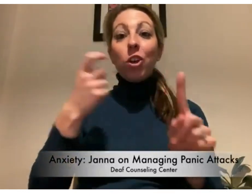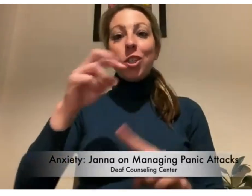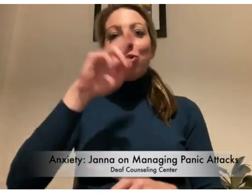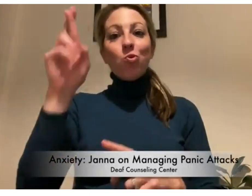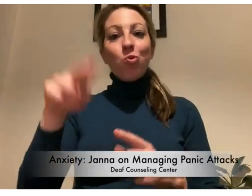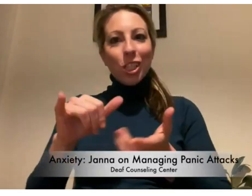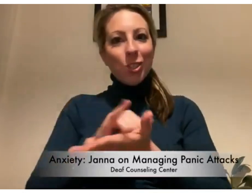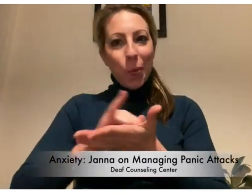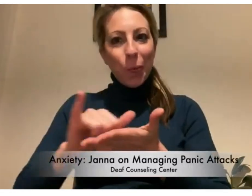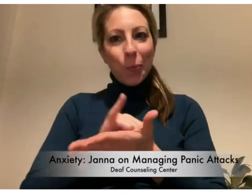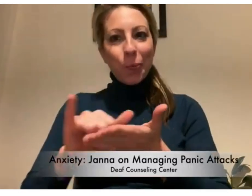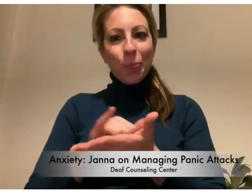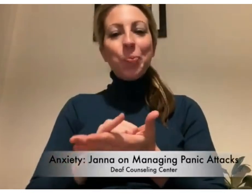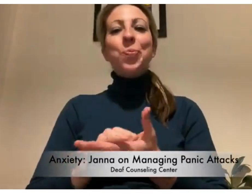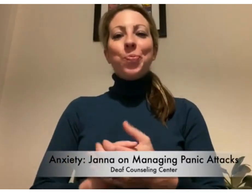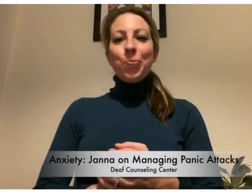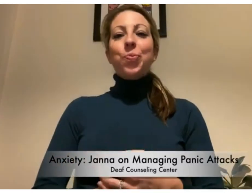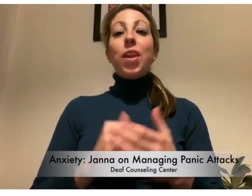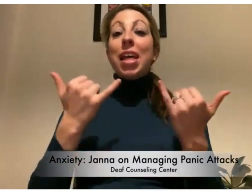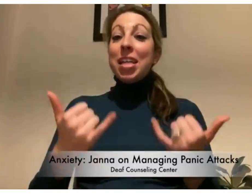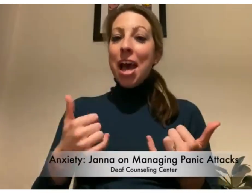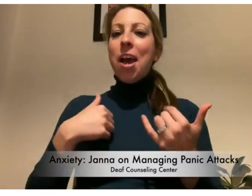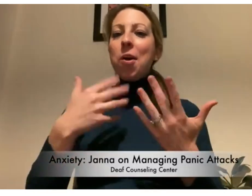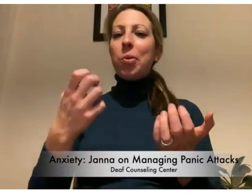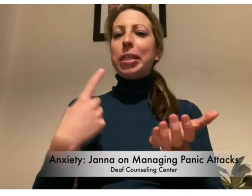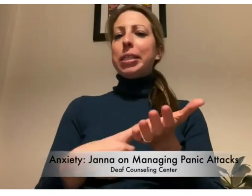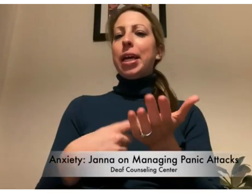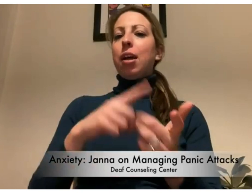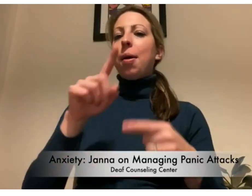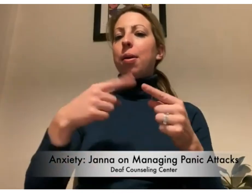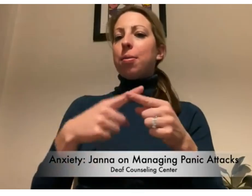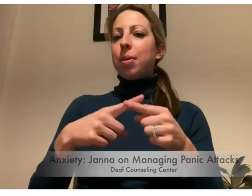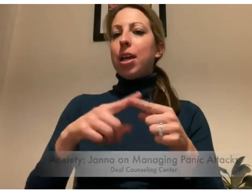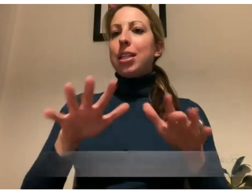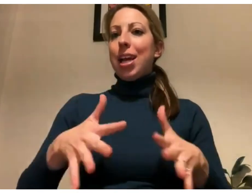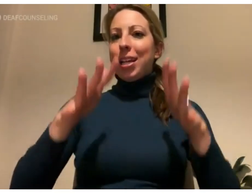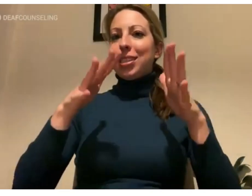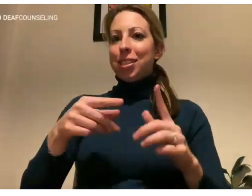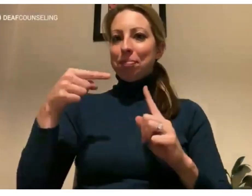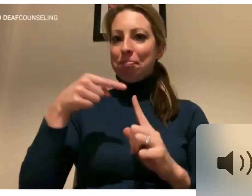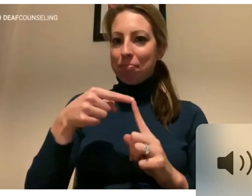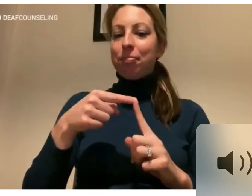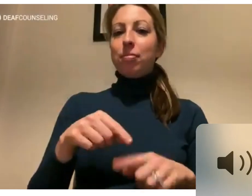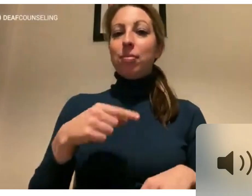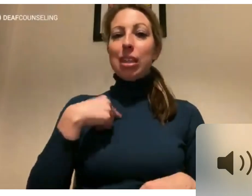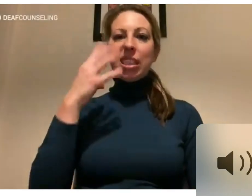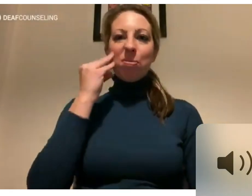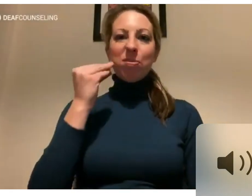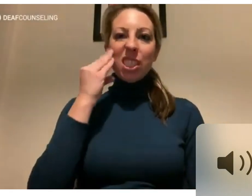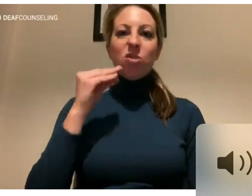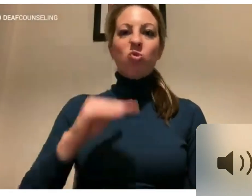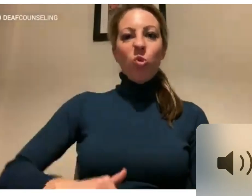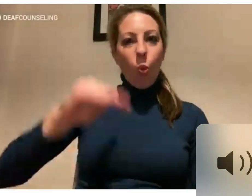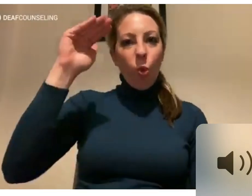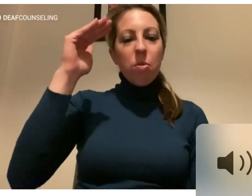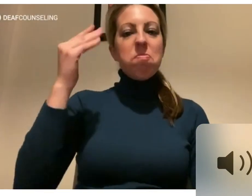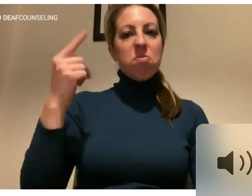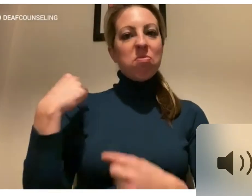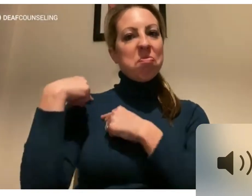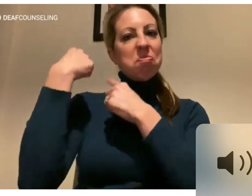My name is Janna, and I'm from Rochester, New York. Today, I want to talk to you about anxiety and my experience with